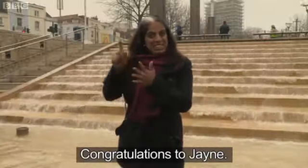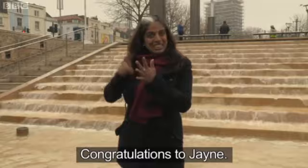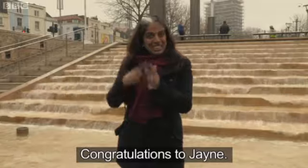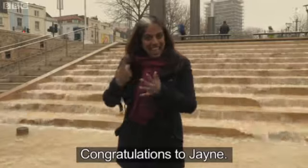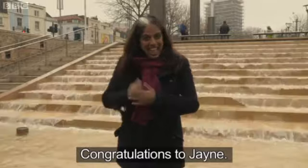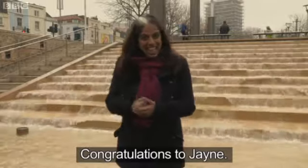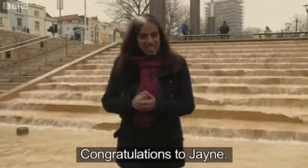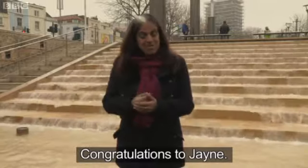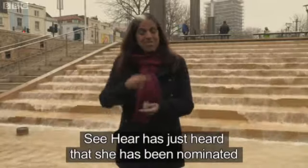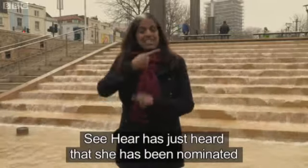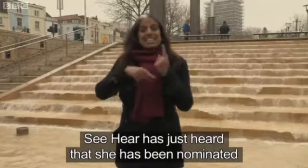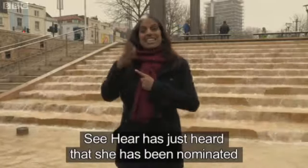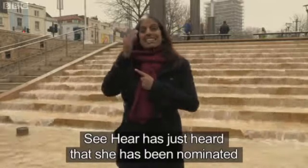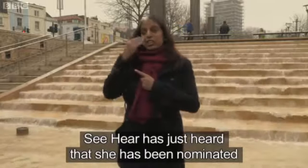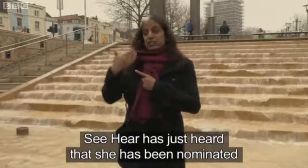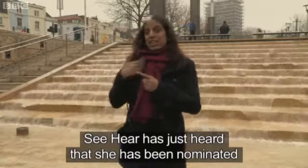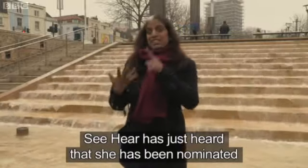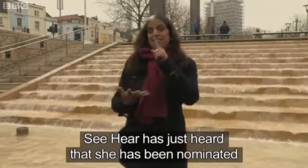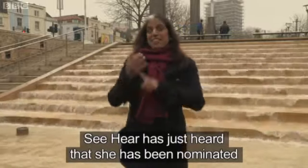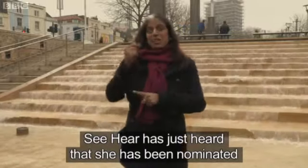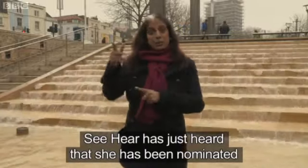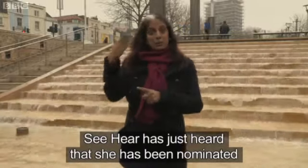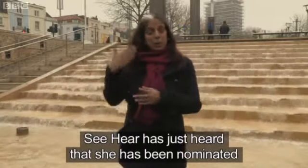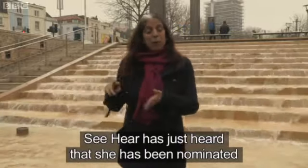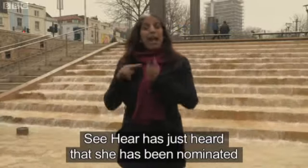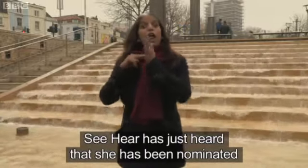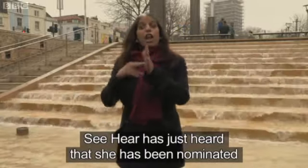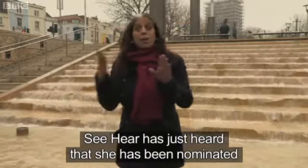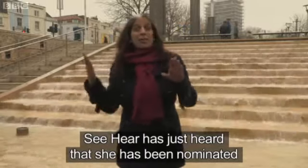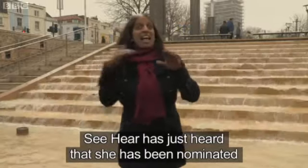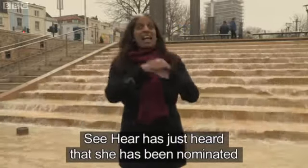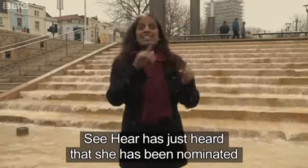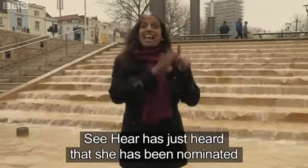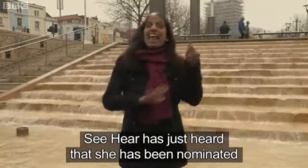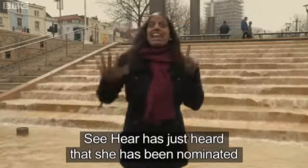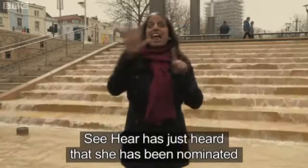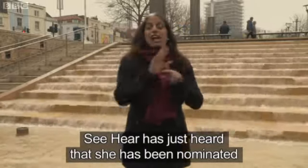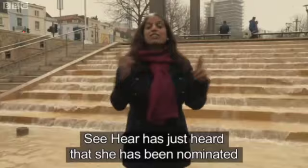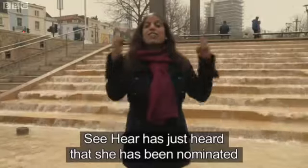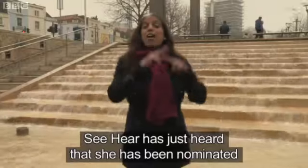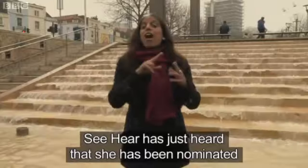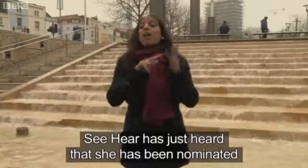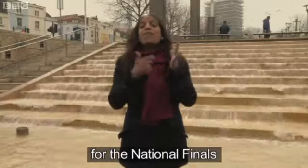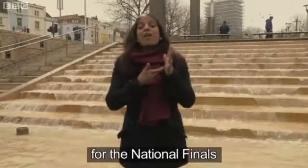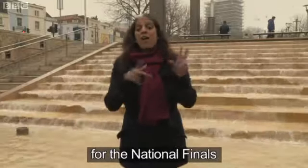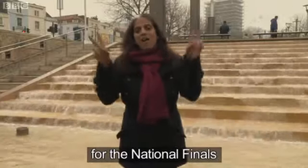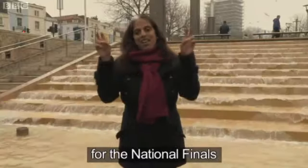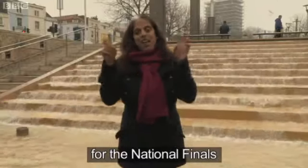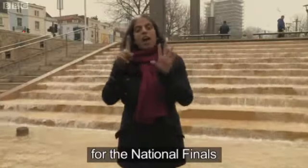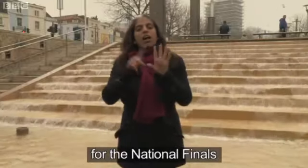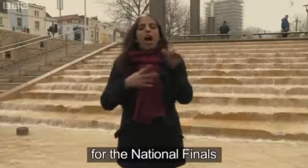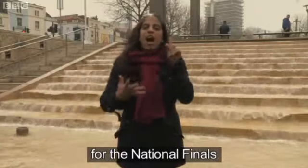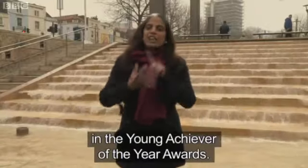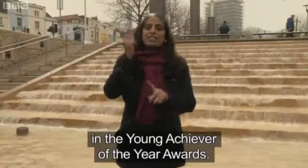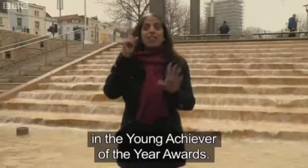Congratulations to Jayne. And See Here has just heard that she has been nominated for the national finals in the Young